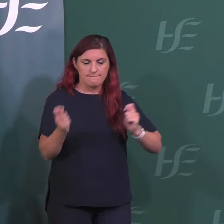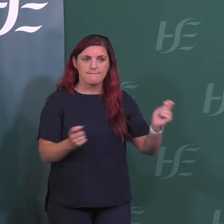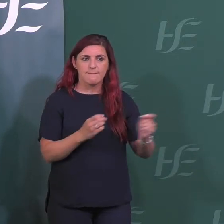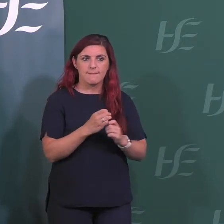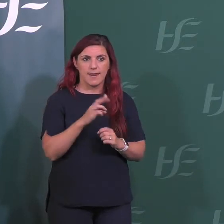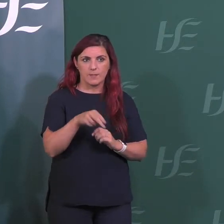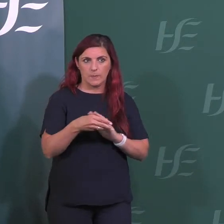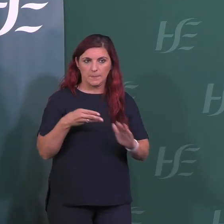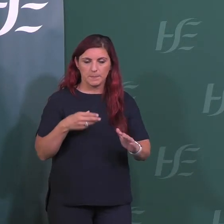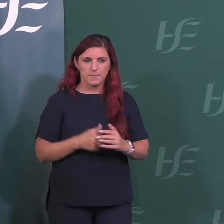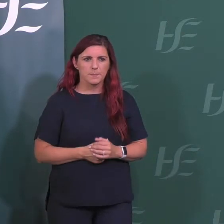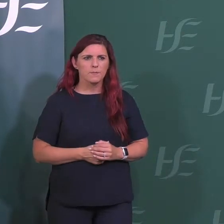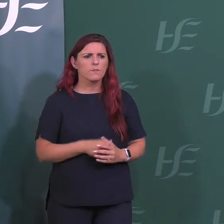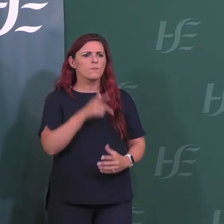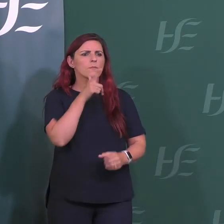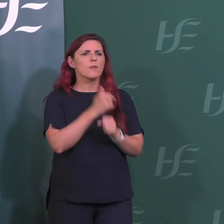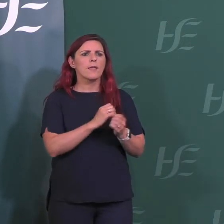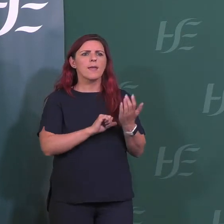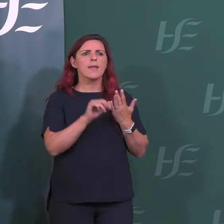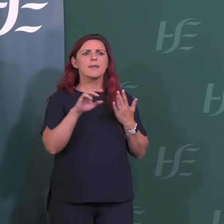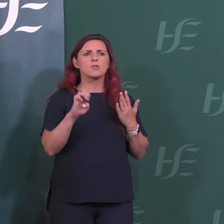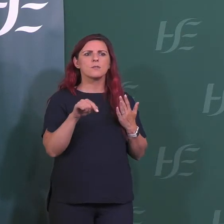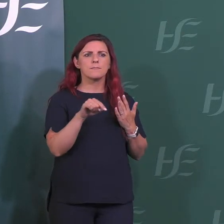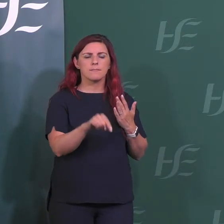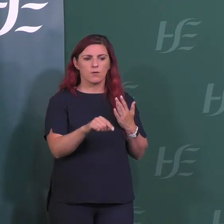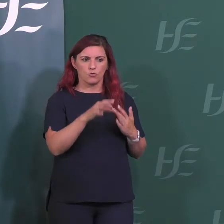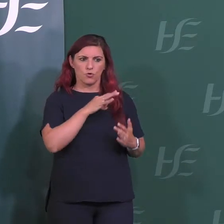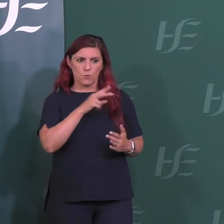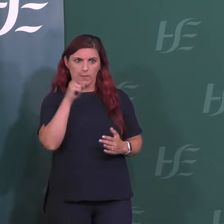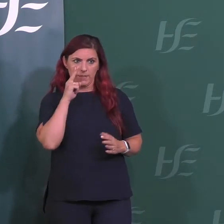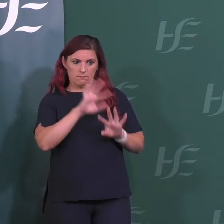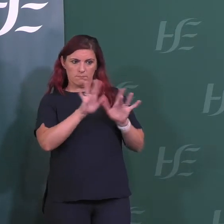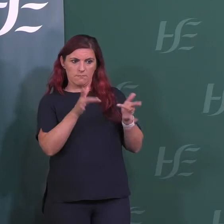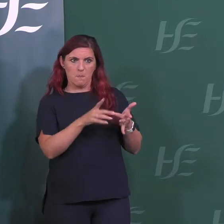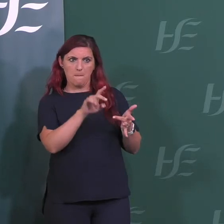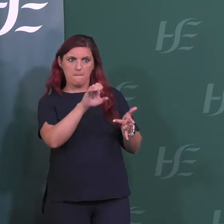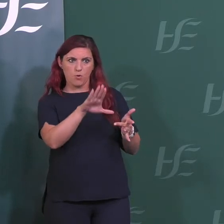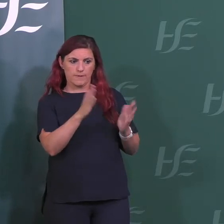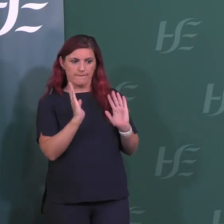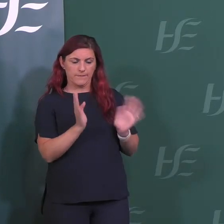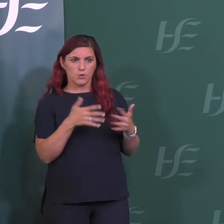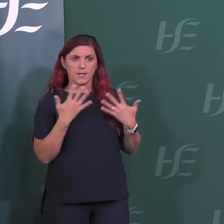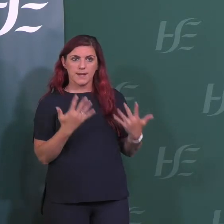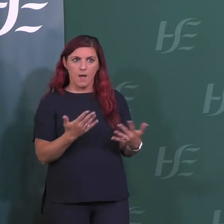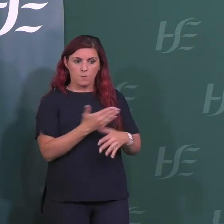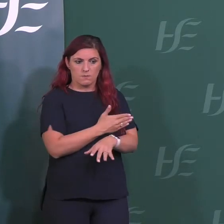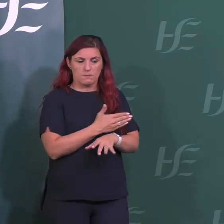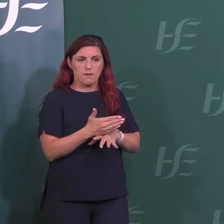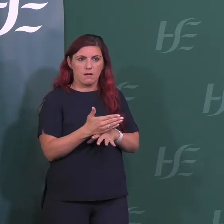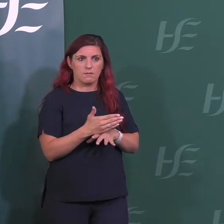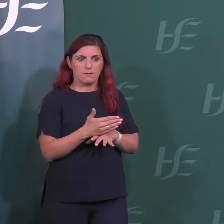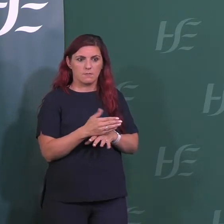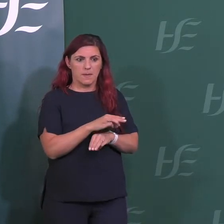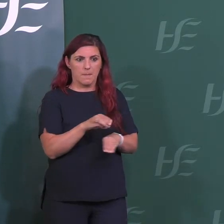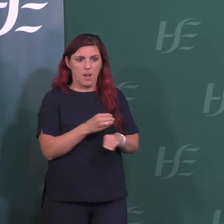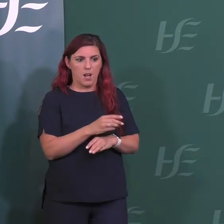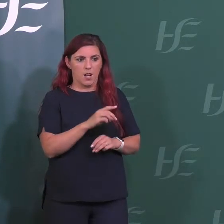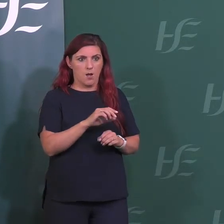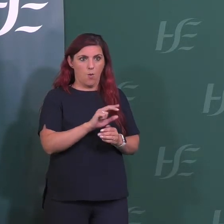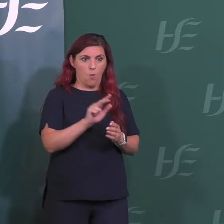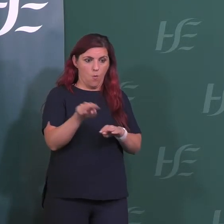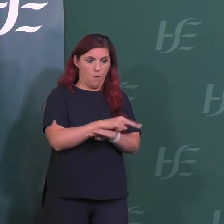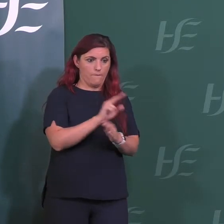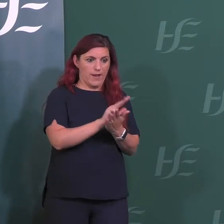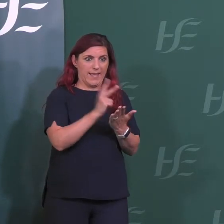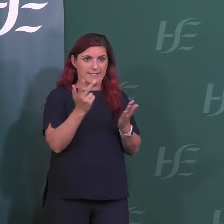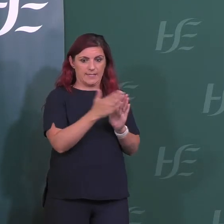On the vaccination ages, again, good to see the portal continued on for starting with the 20s as it now opens to the